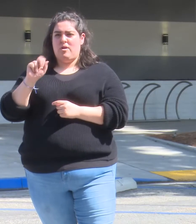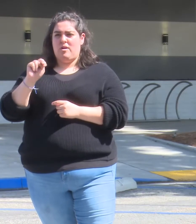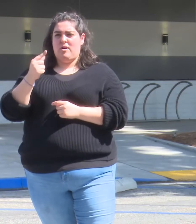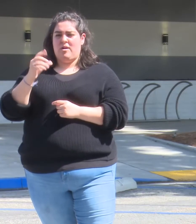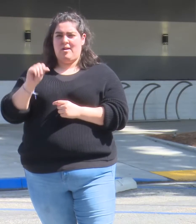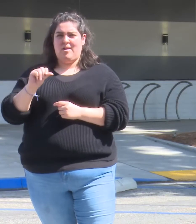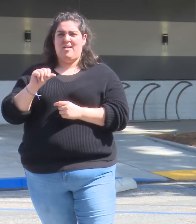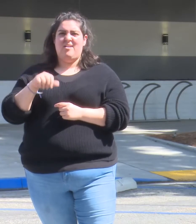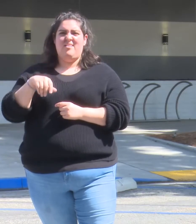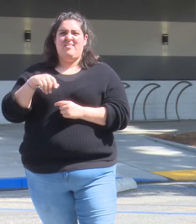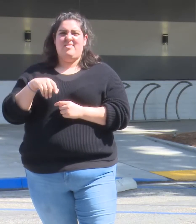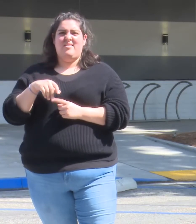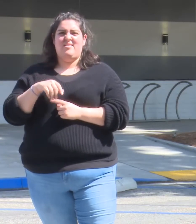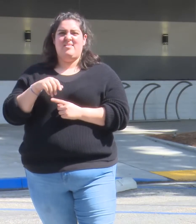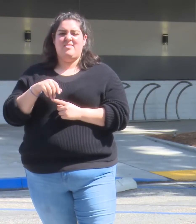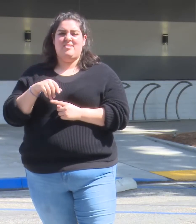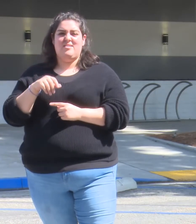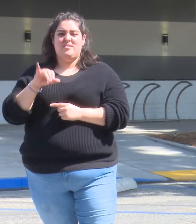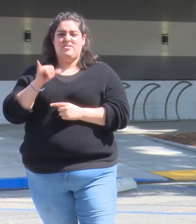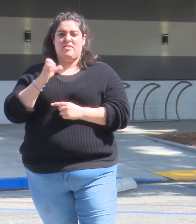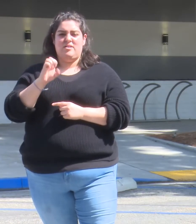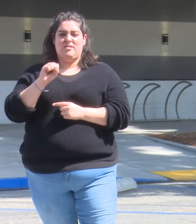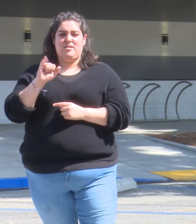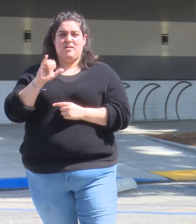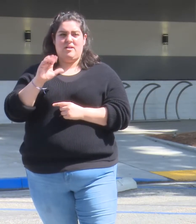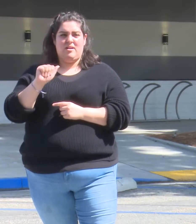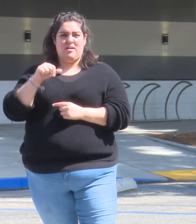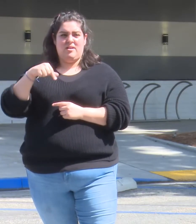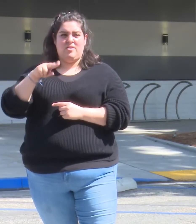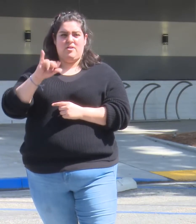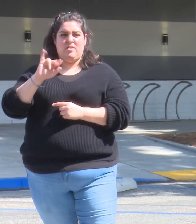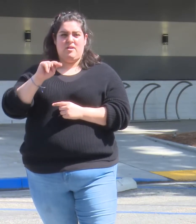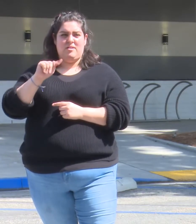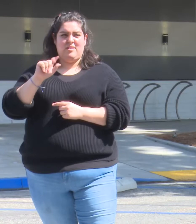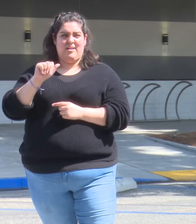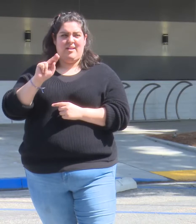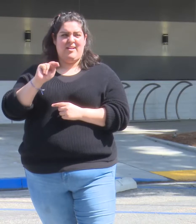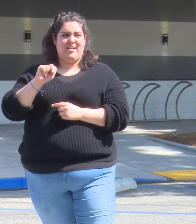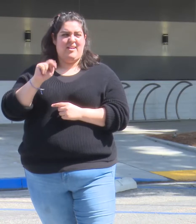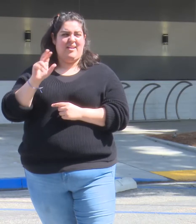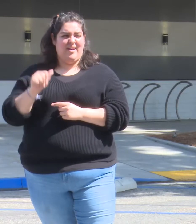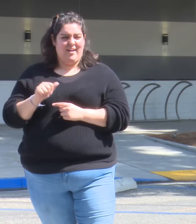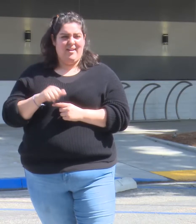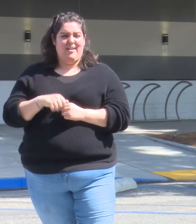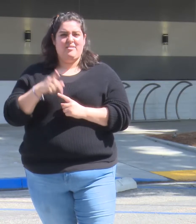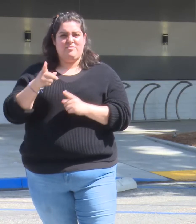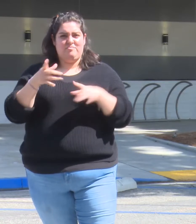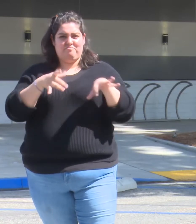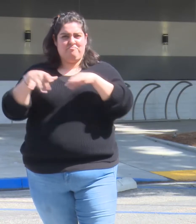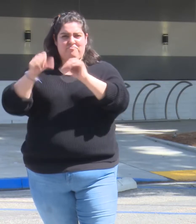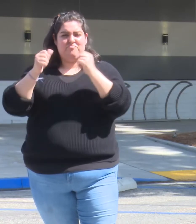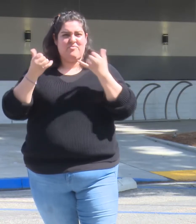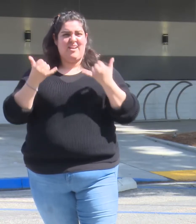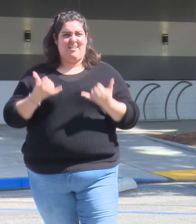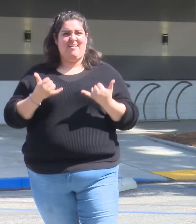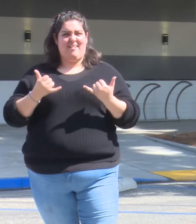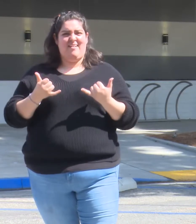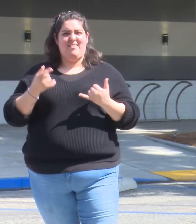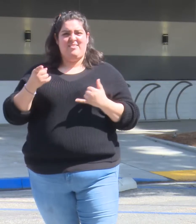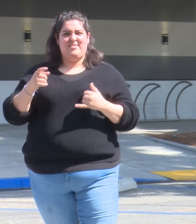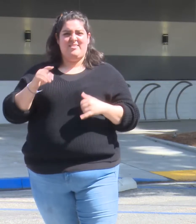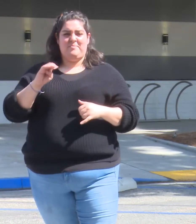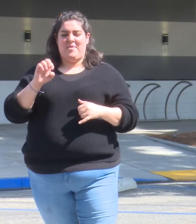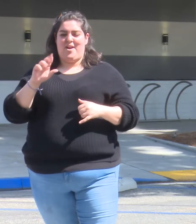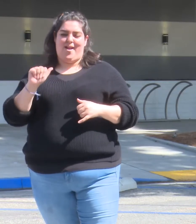Polanco. Jessica Quintana, who has picked up the banner and is now she's the mera